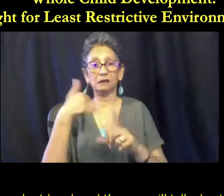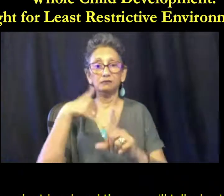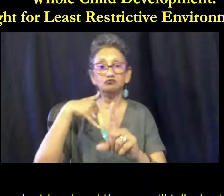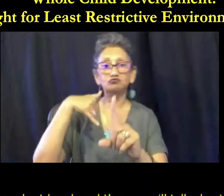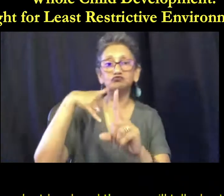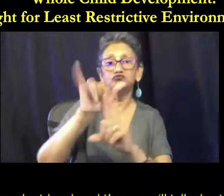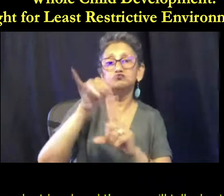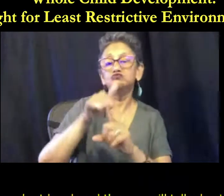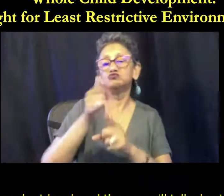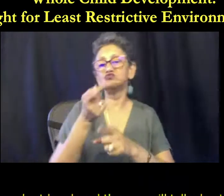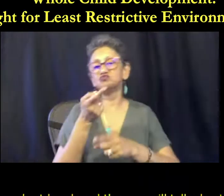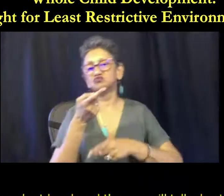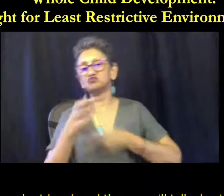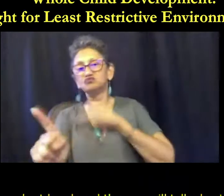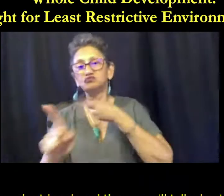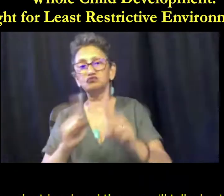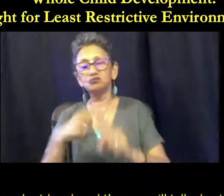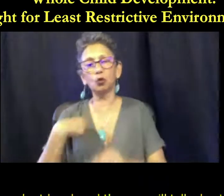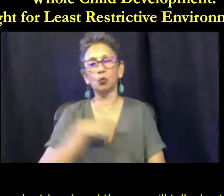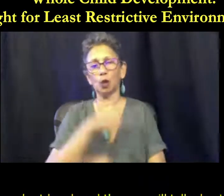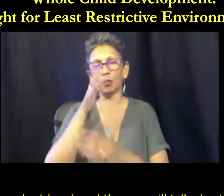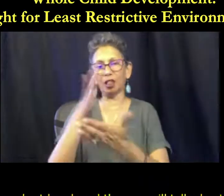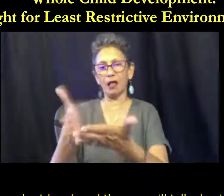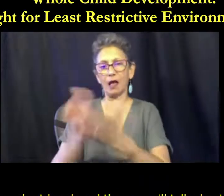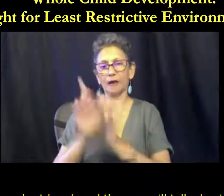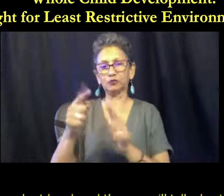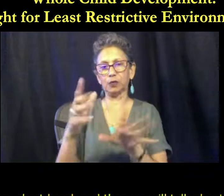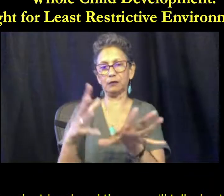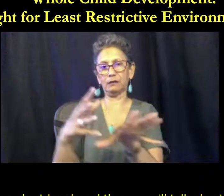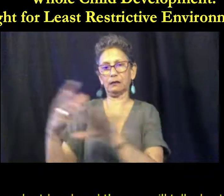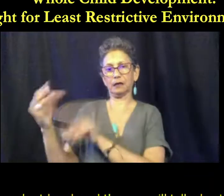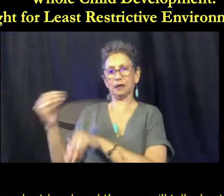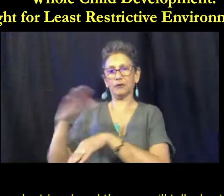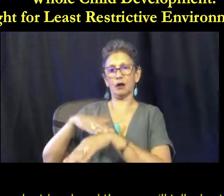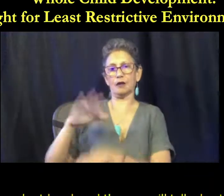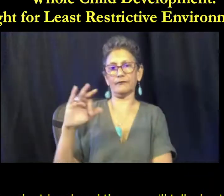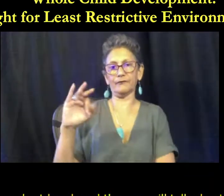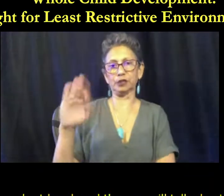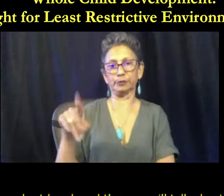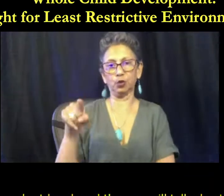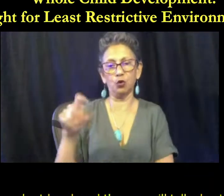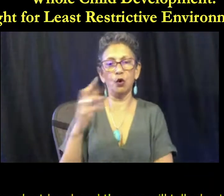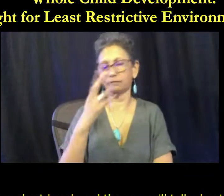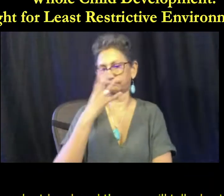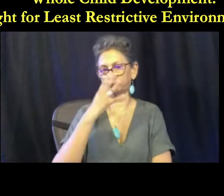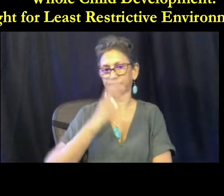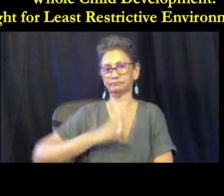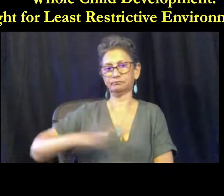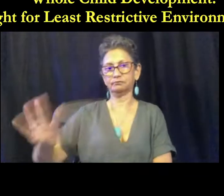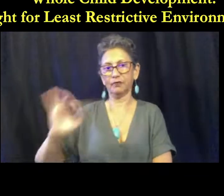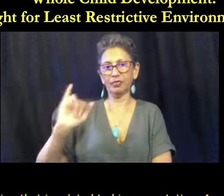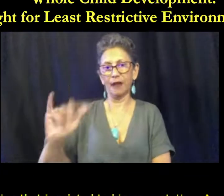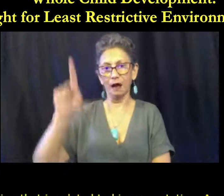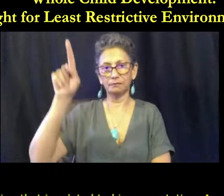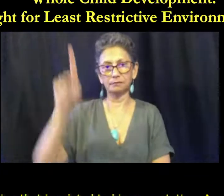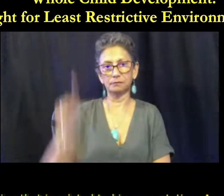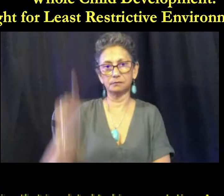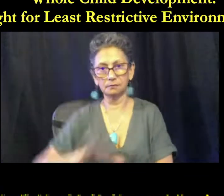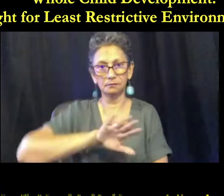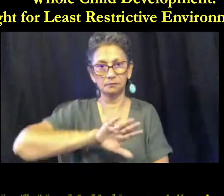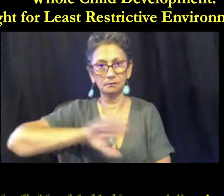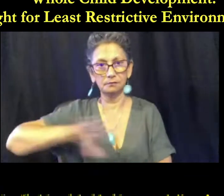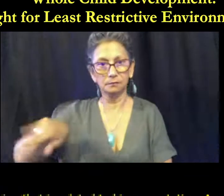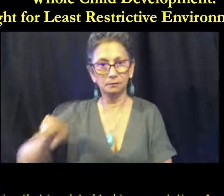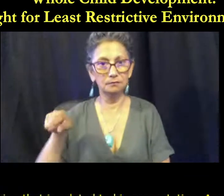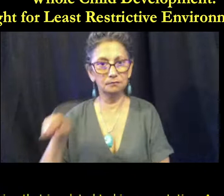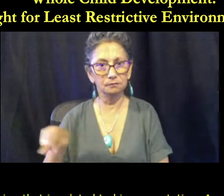his presentation. Anything that's unrelated, bullying or harassment, we will ask you to leave